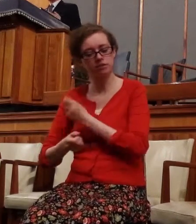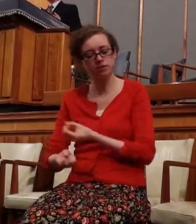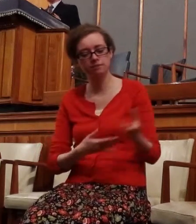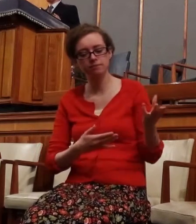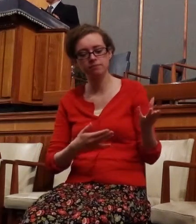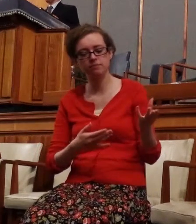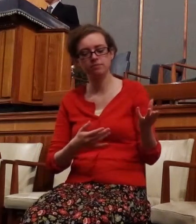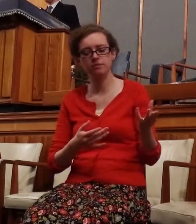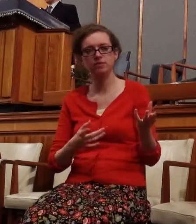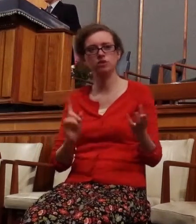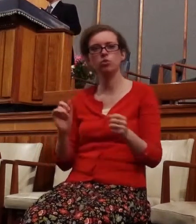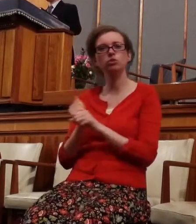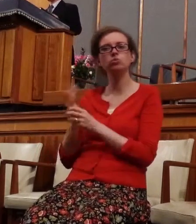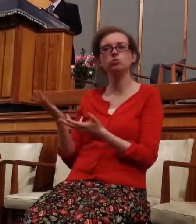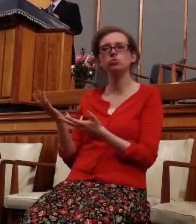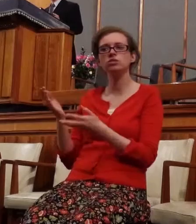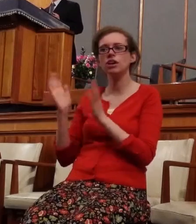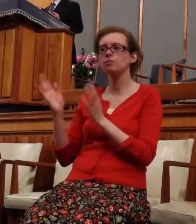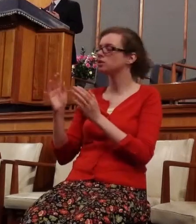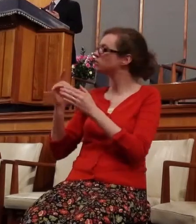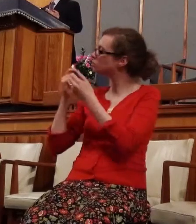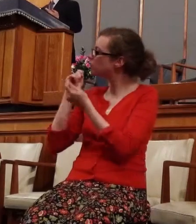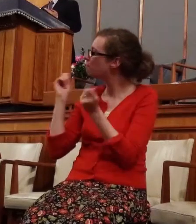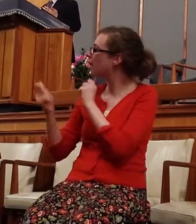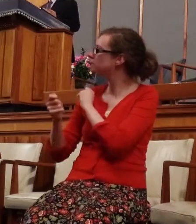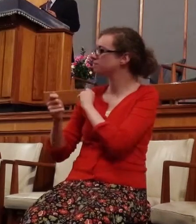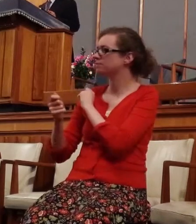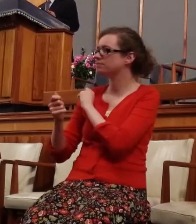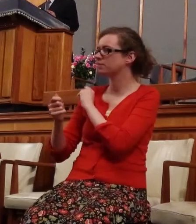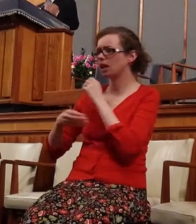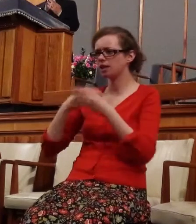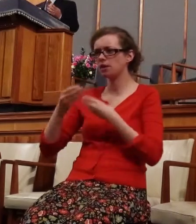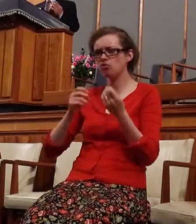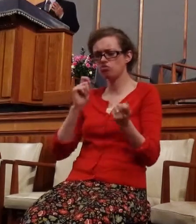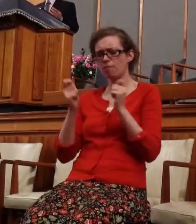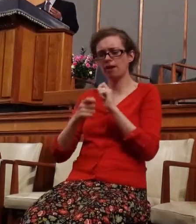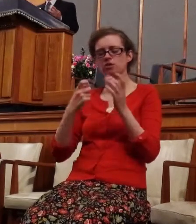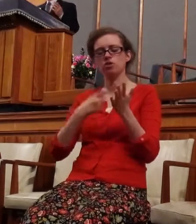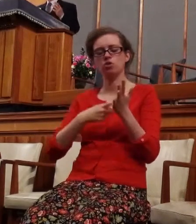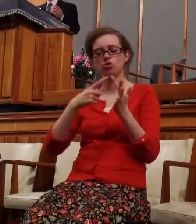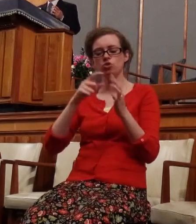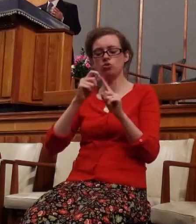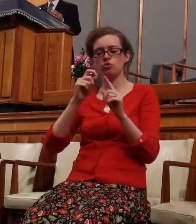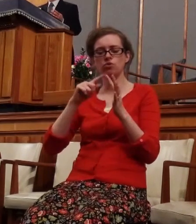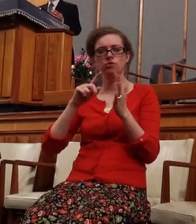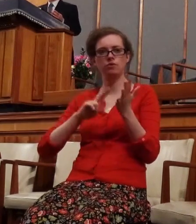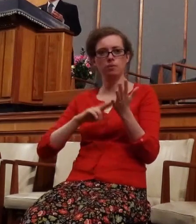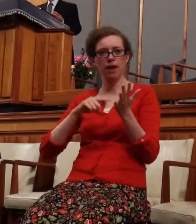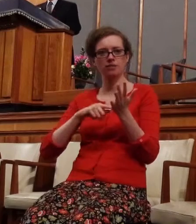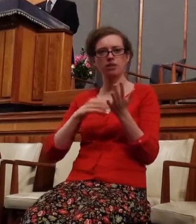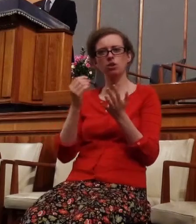I sincerely repent. I have to explain again what we mean by repentance. My brothers and sisters, before I